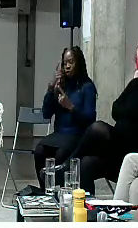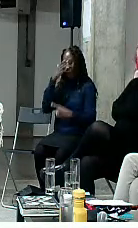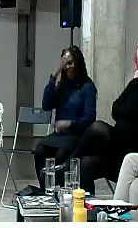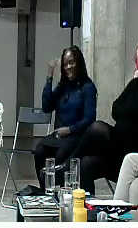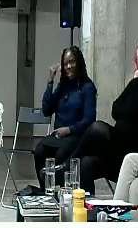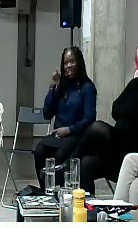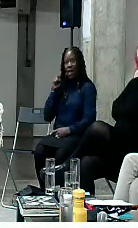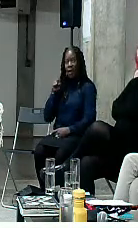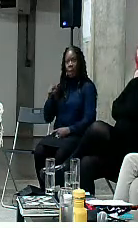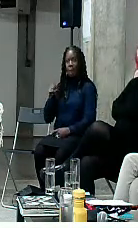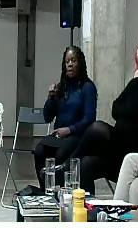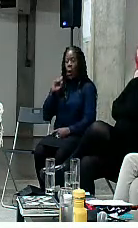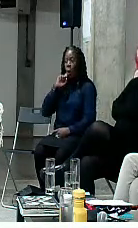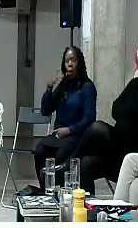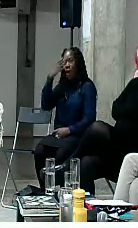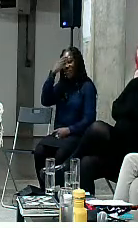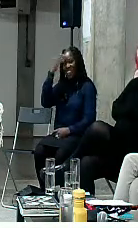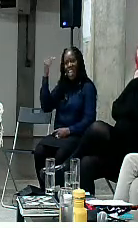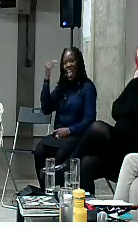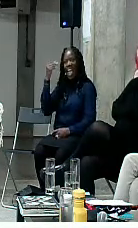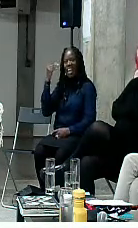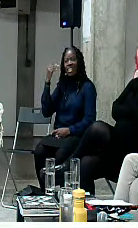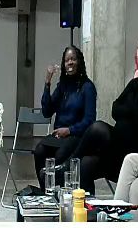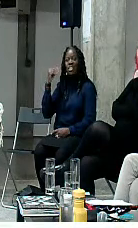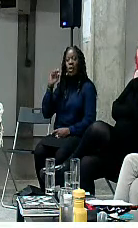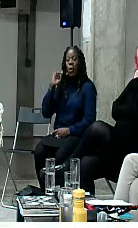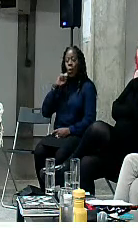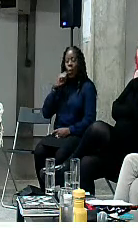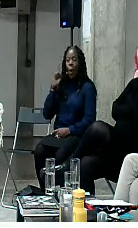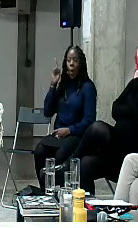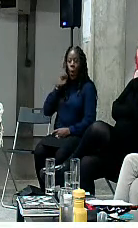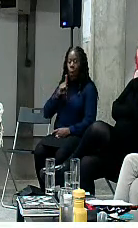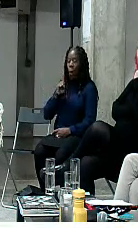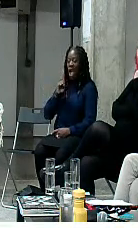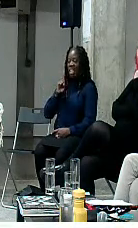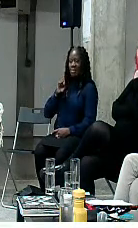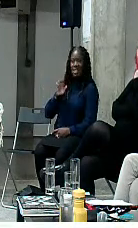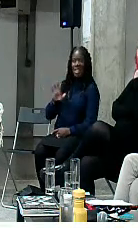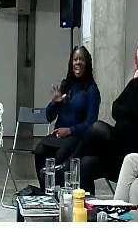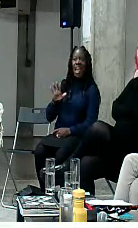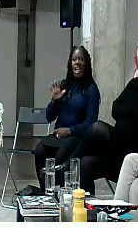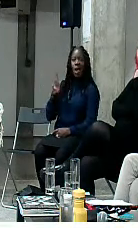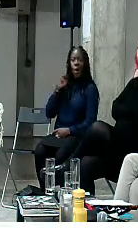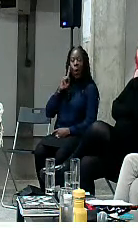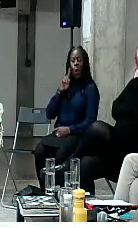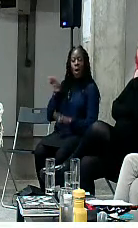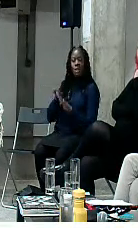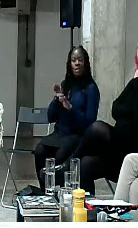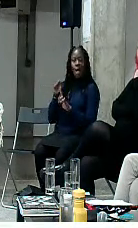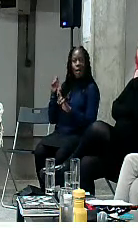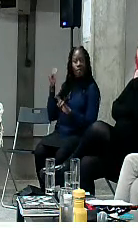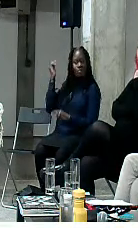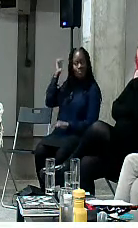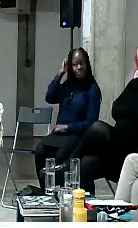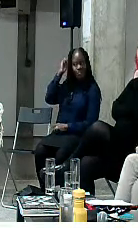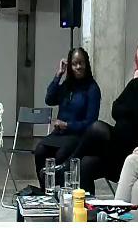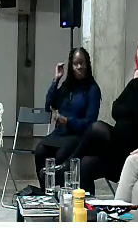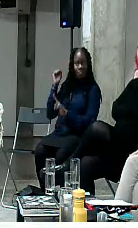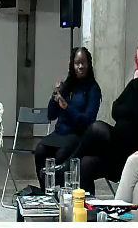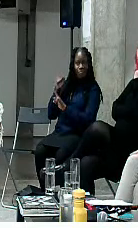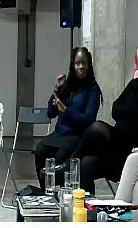They won't be able to forget, so it's something that's there always, you know, prodding them at the side, you